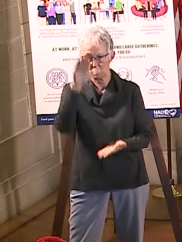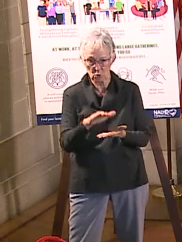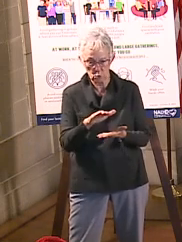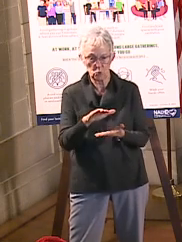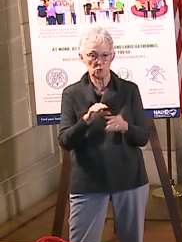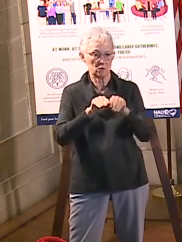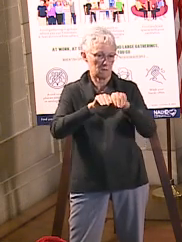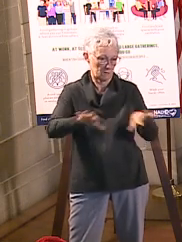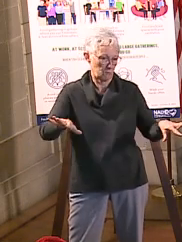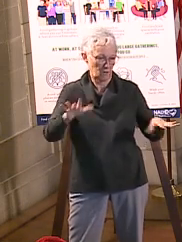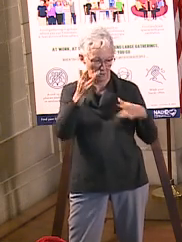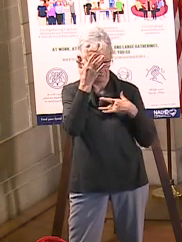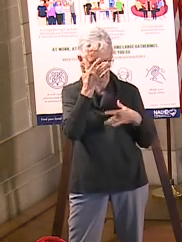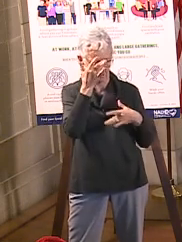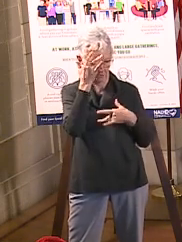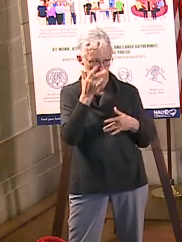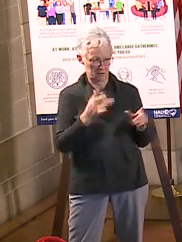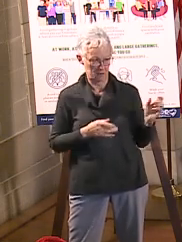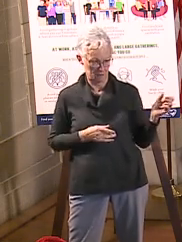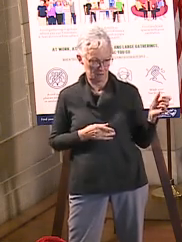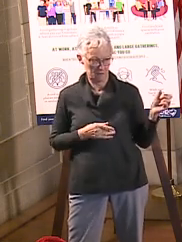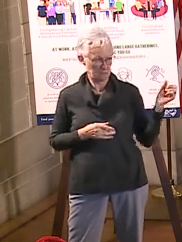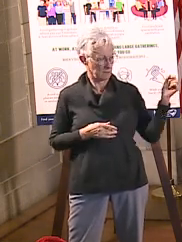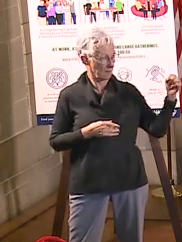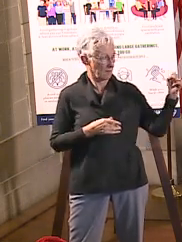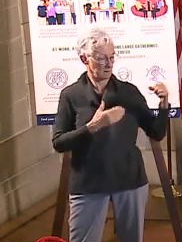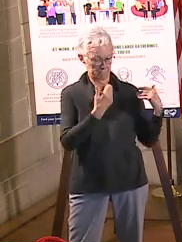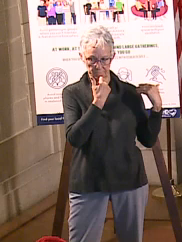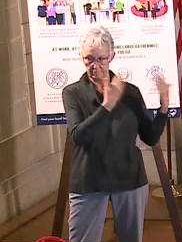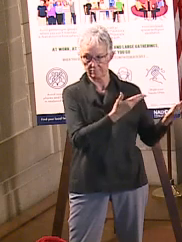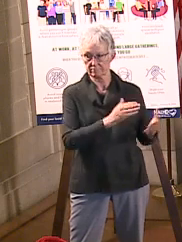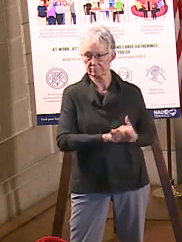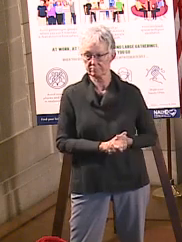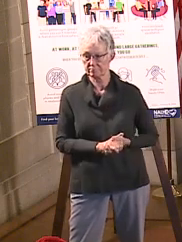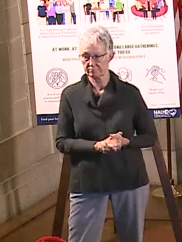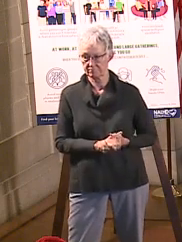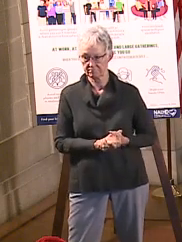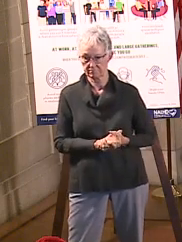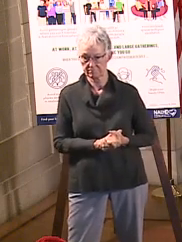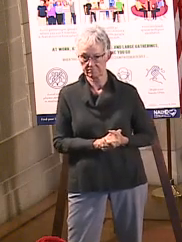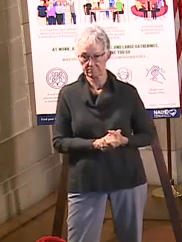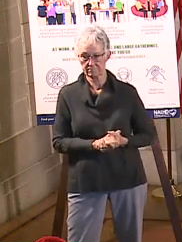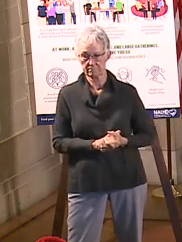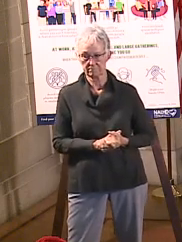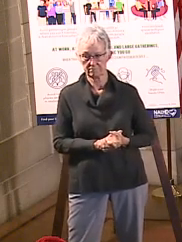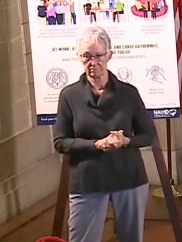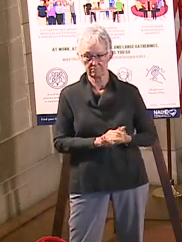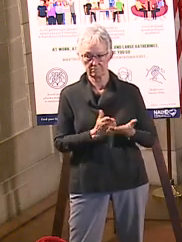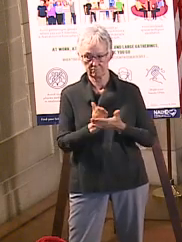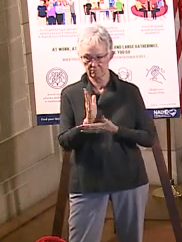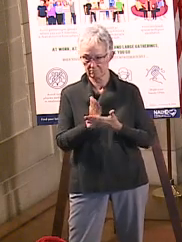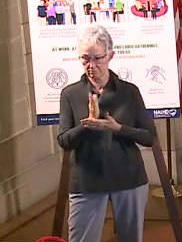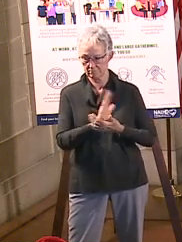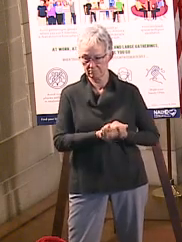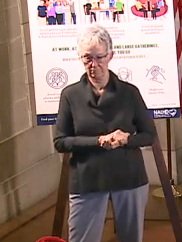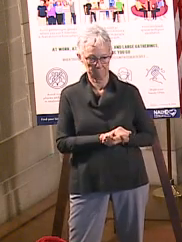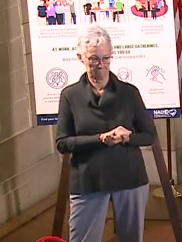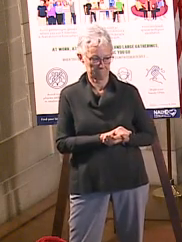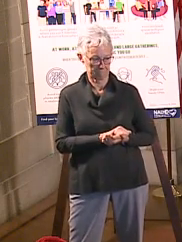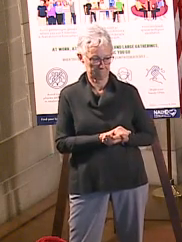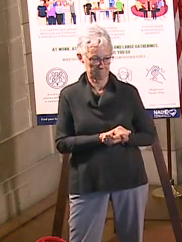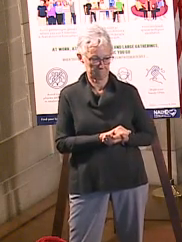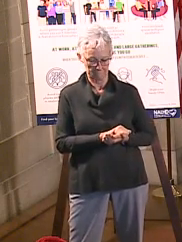Yes, thank you. Great. Thanks, Brad. Thanks for being with us. You bet. All